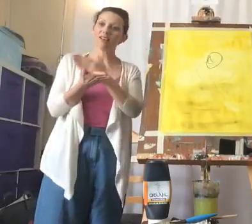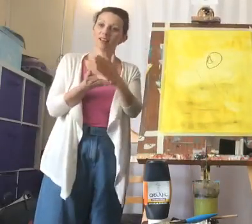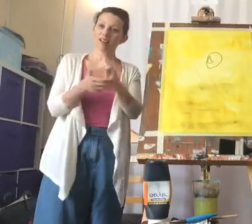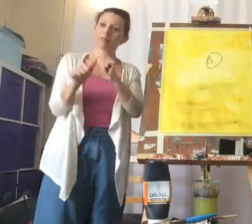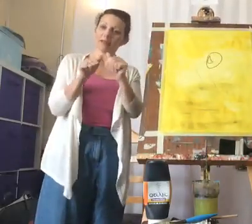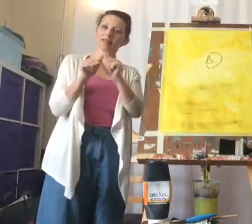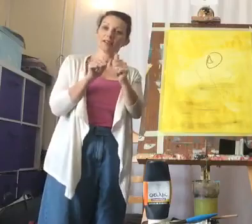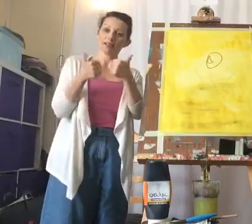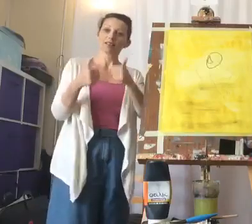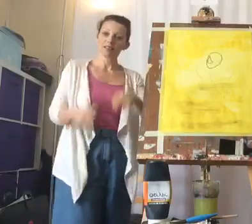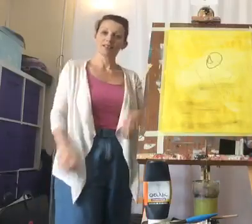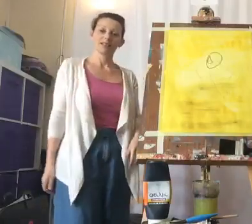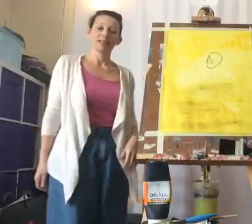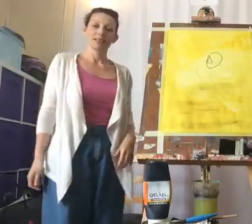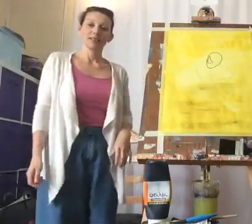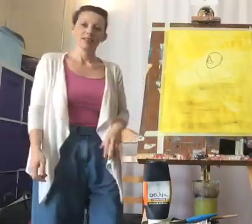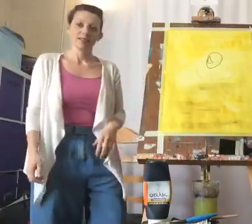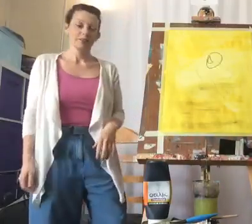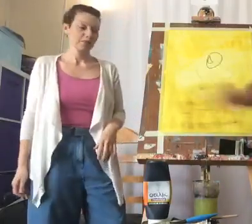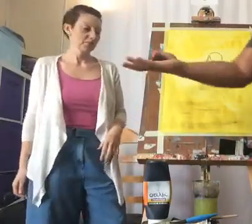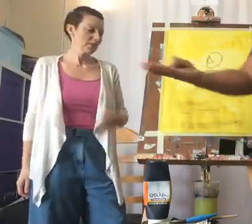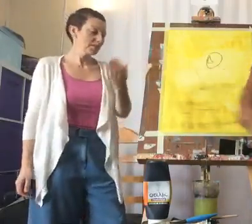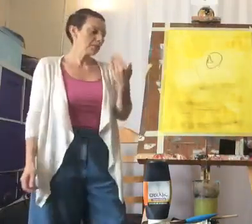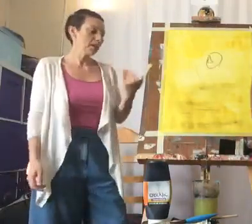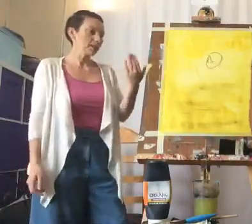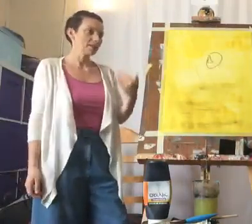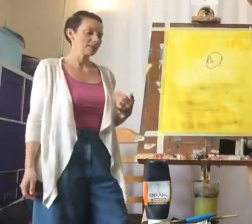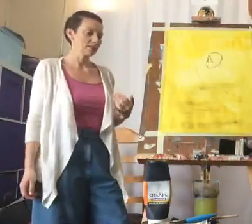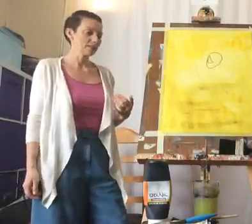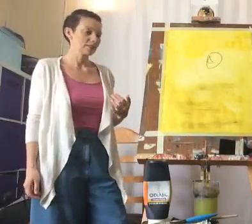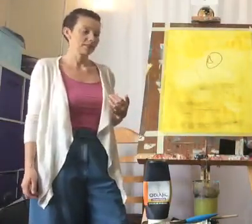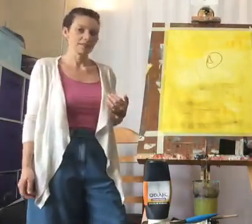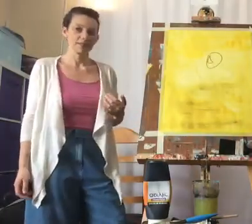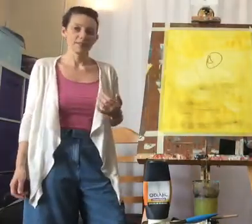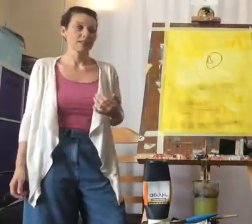clearer. But you can't see my head now. So stand back.